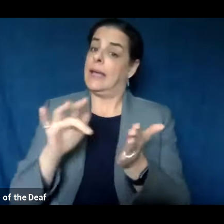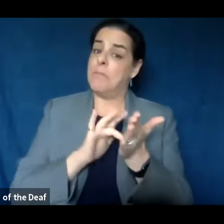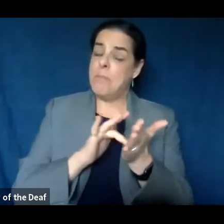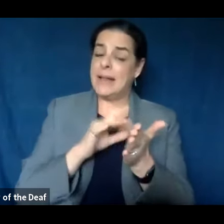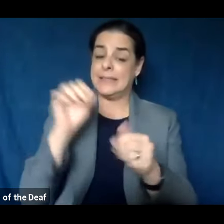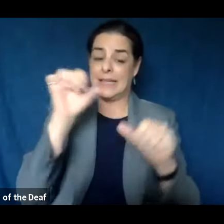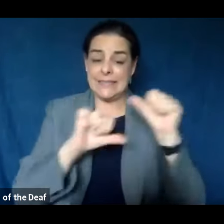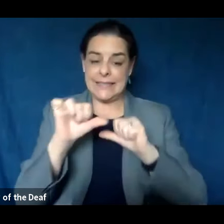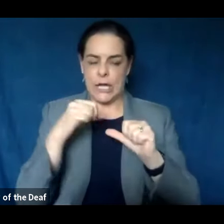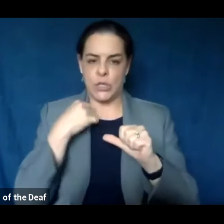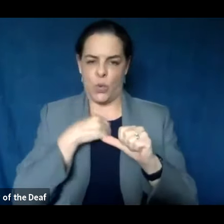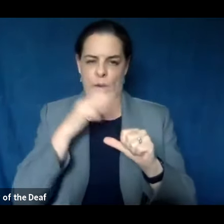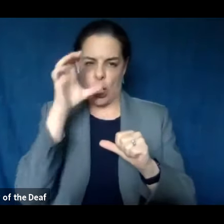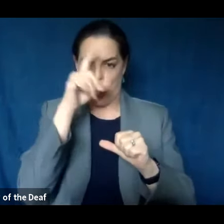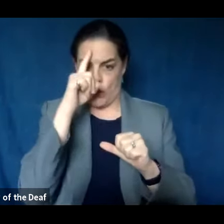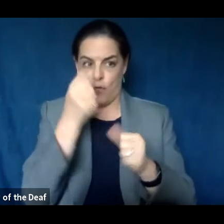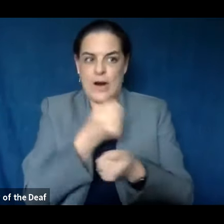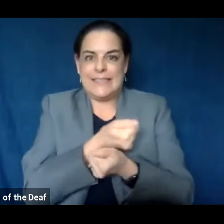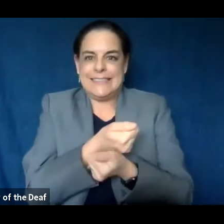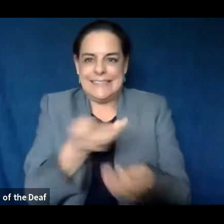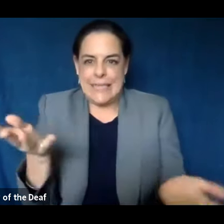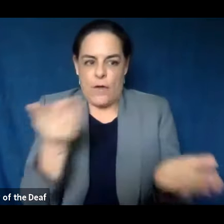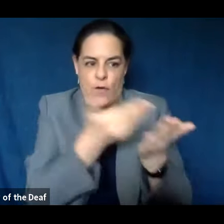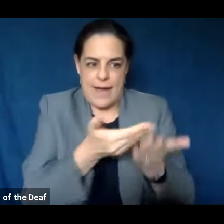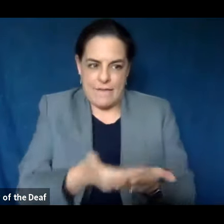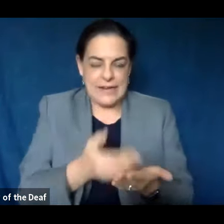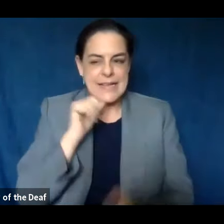look for a body of evidence, not one piece of evidence to tell